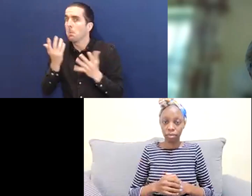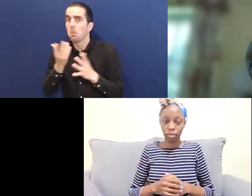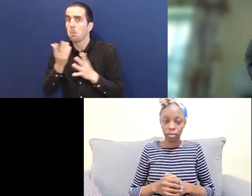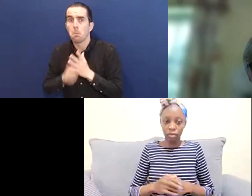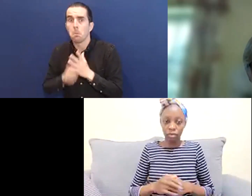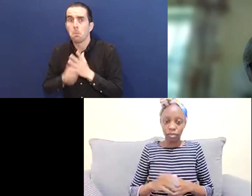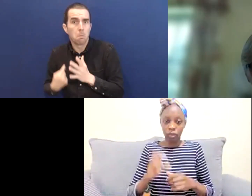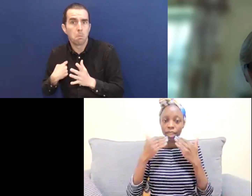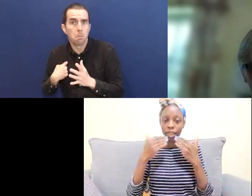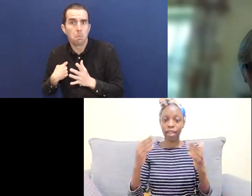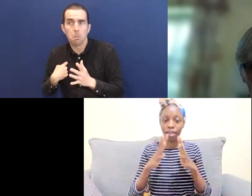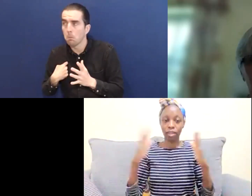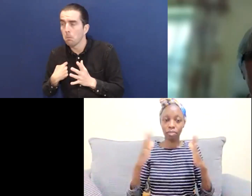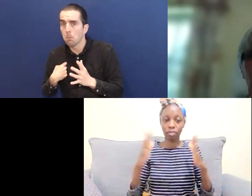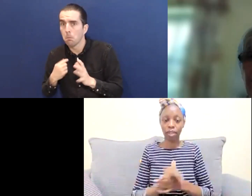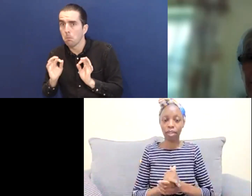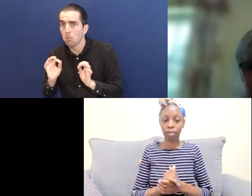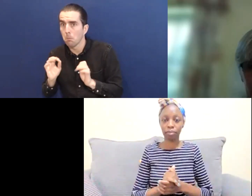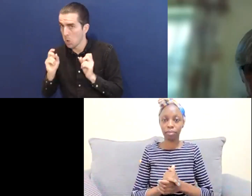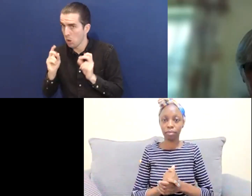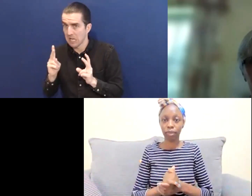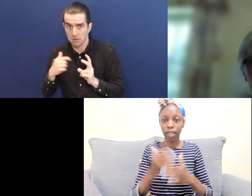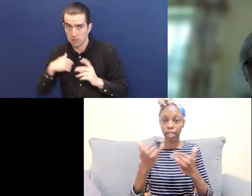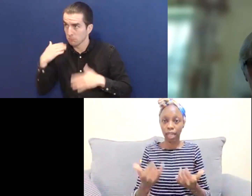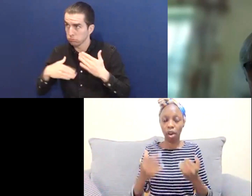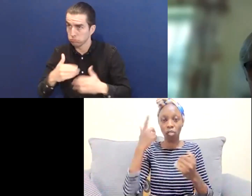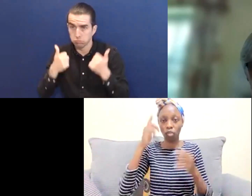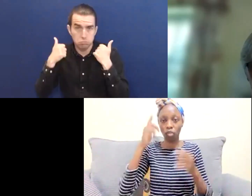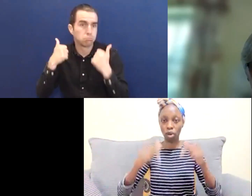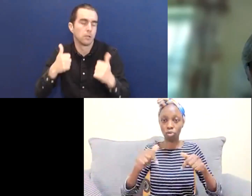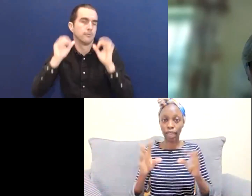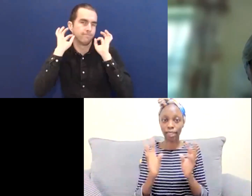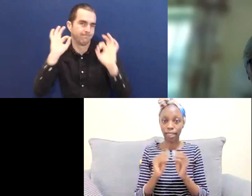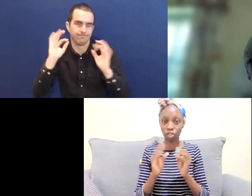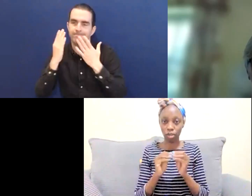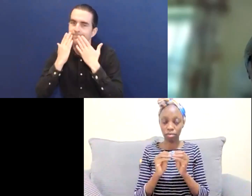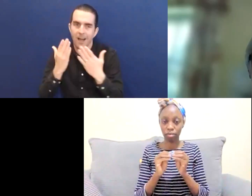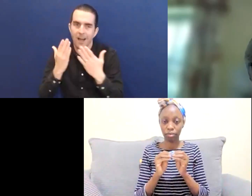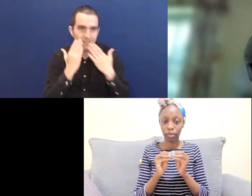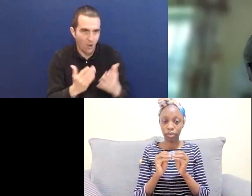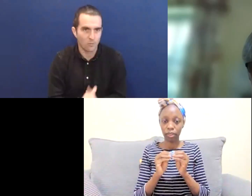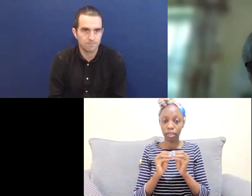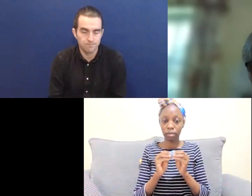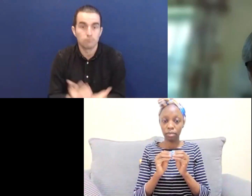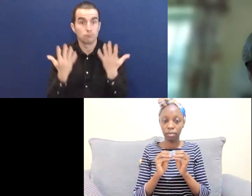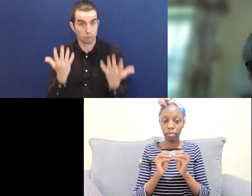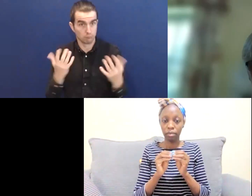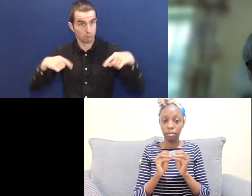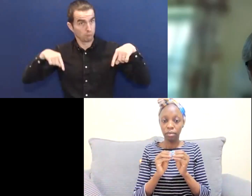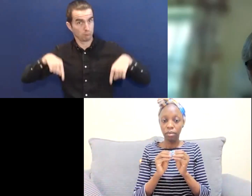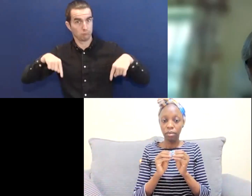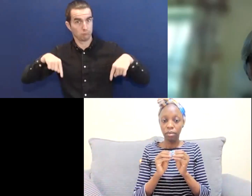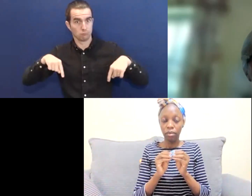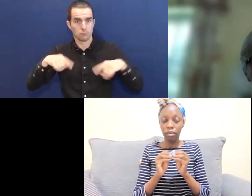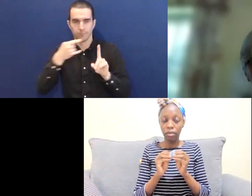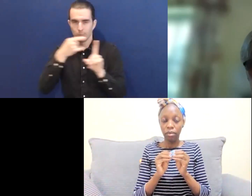much. Now to today's session. And as we look towards a